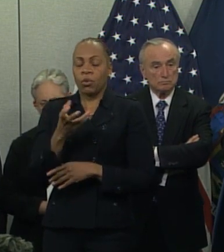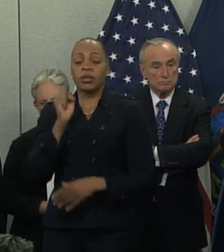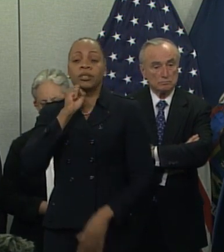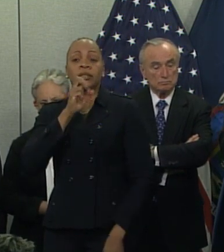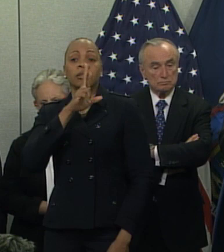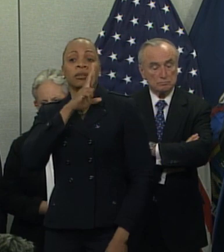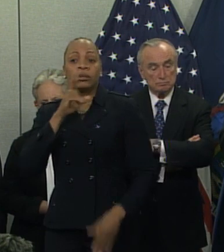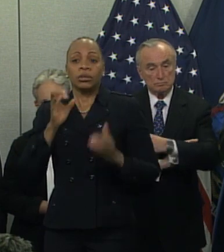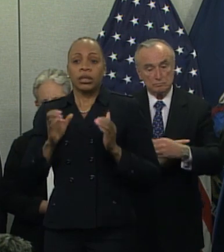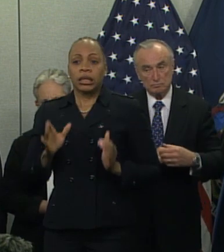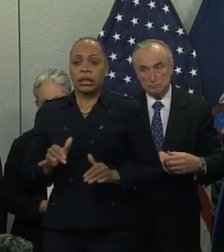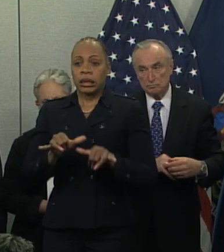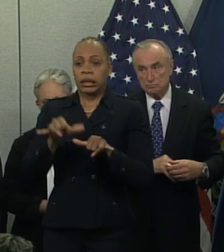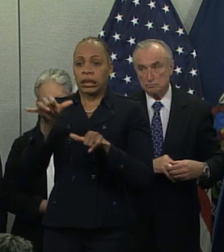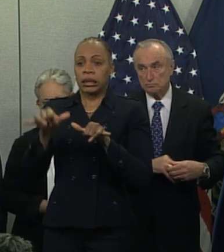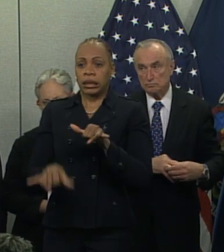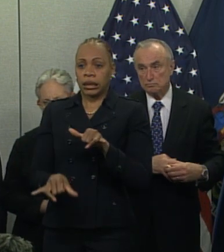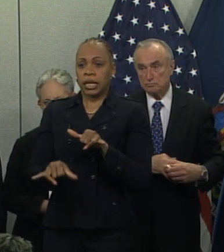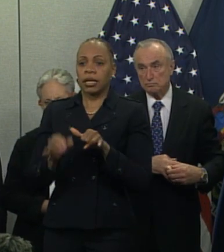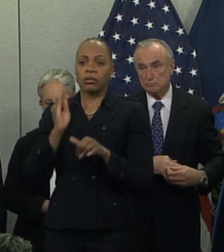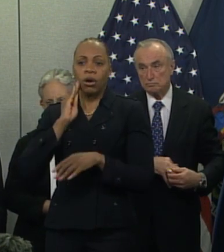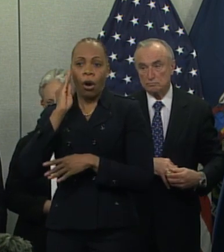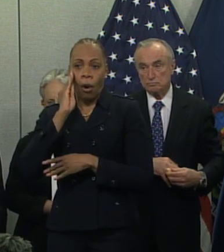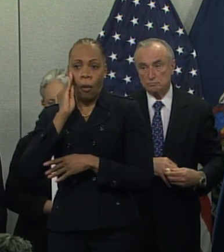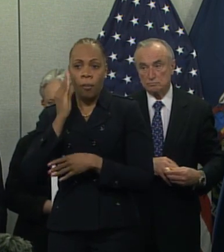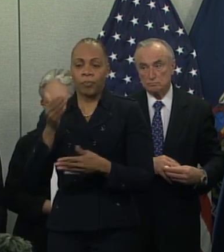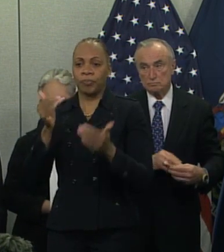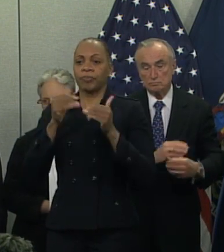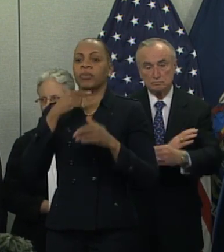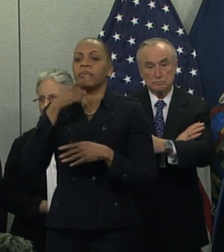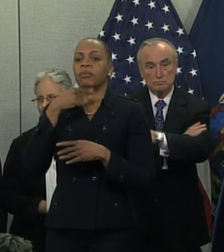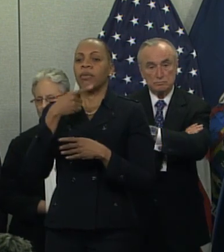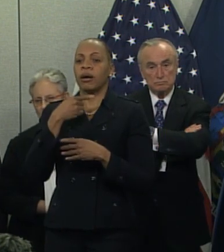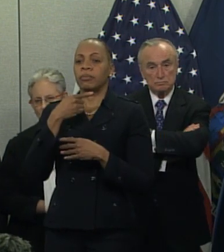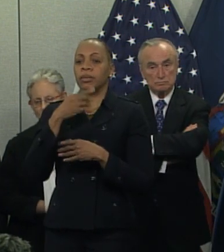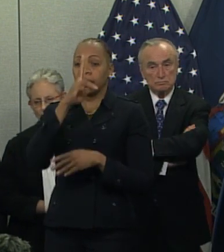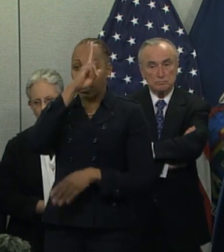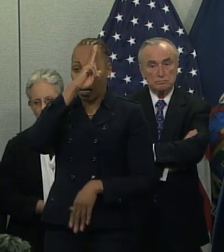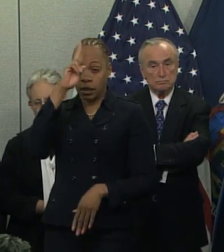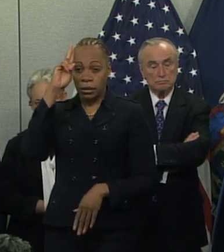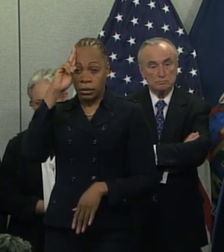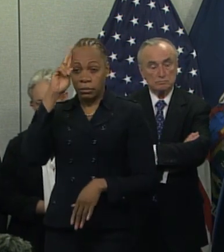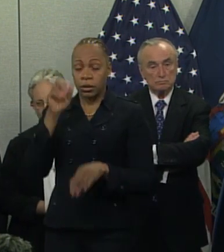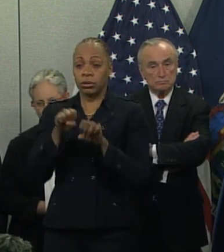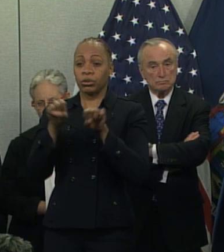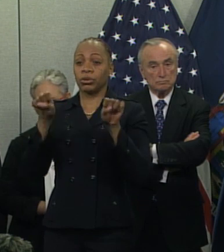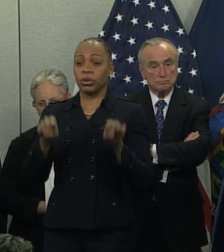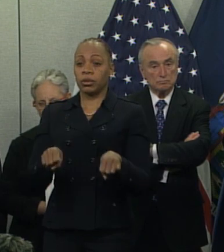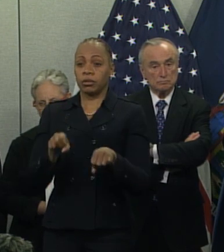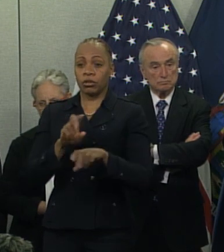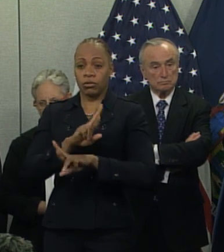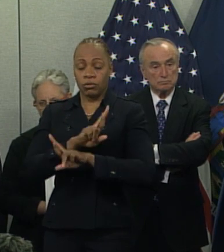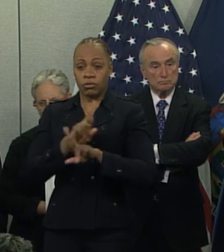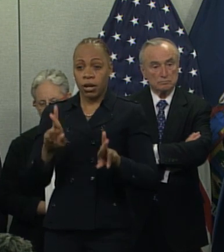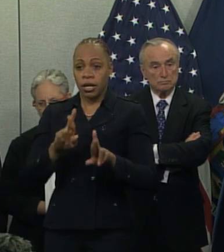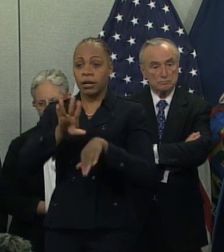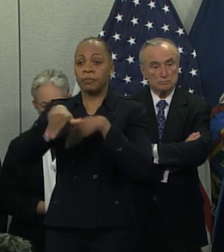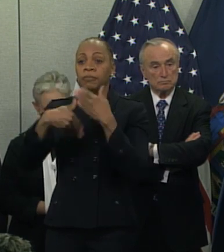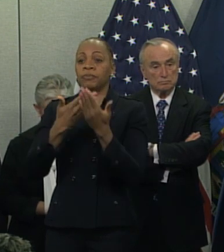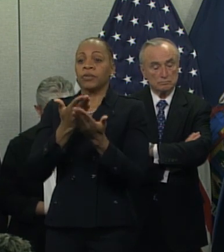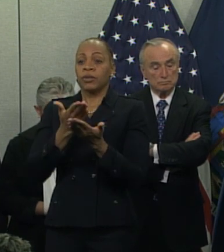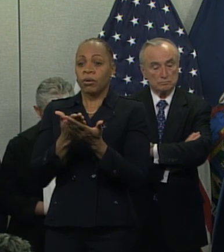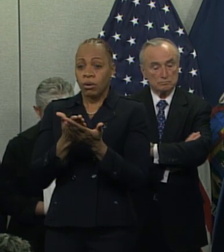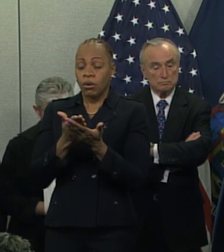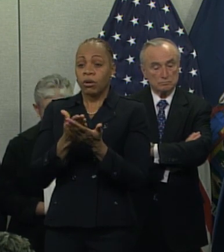safe. Our public hospital system is fully prepared for the storm. All facilities have emergency